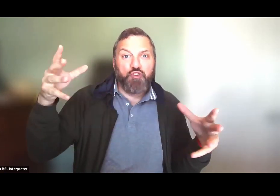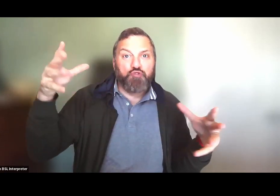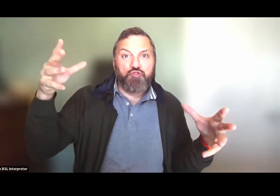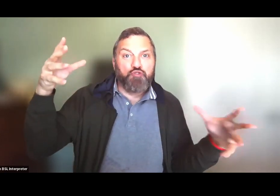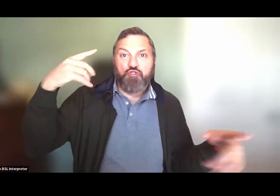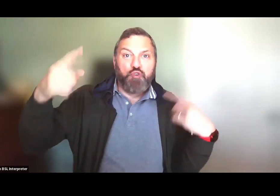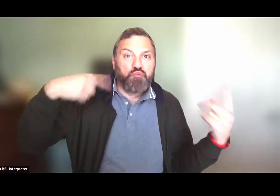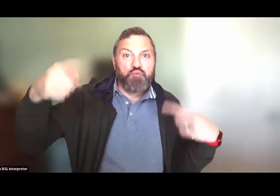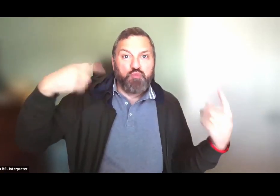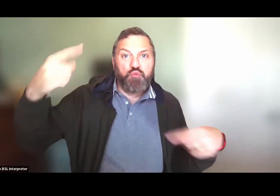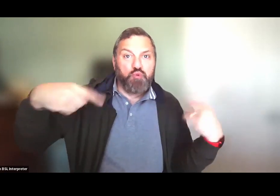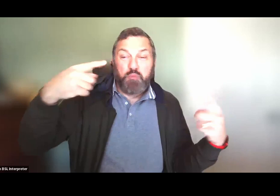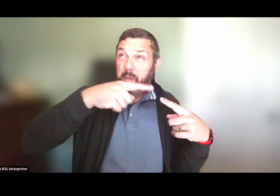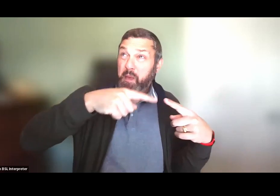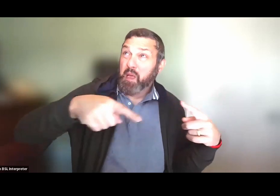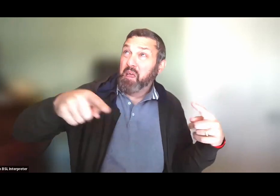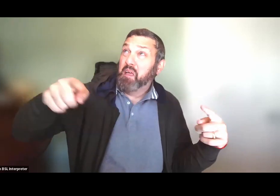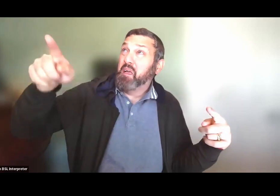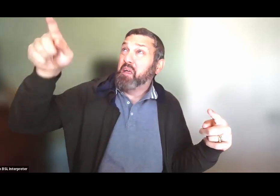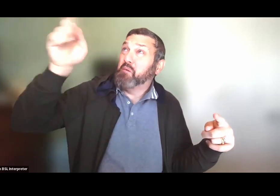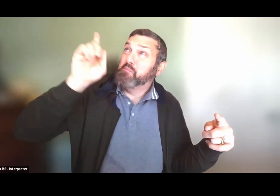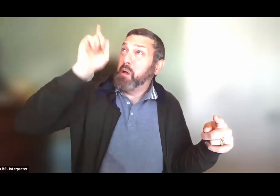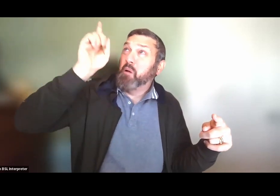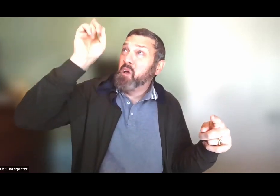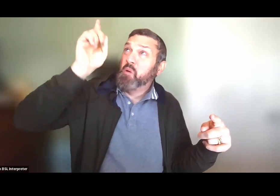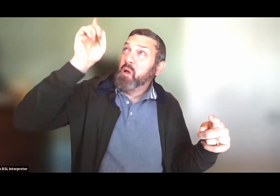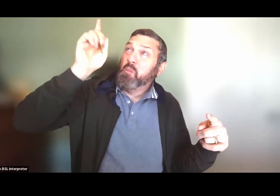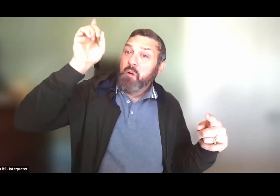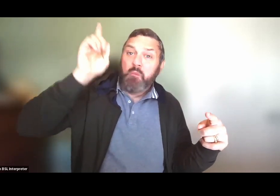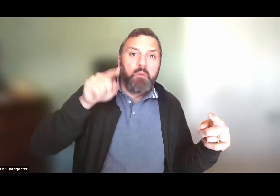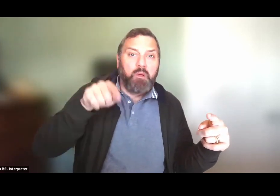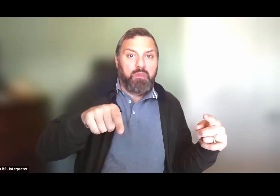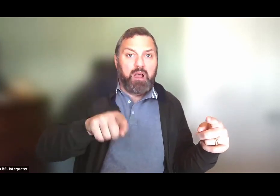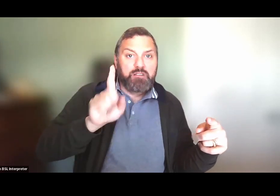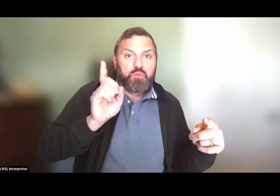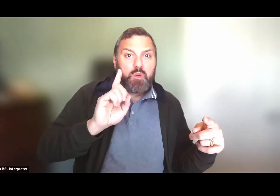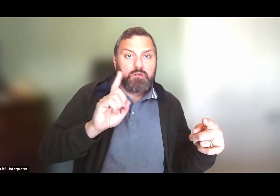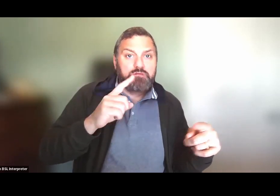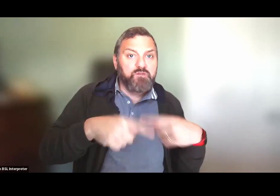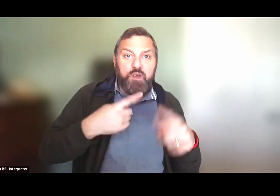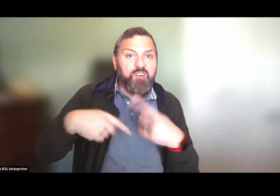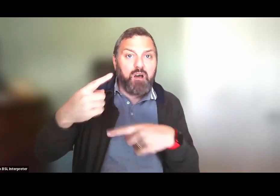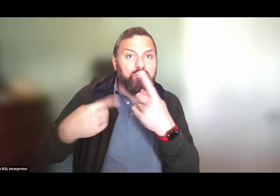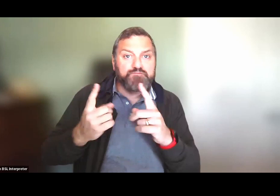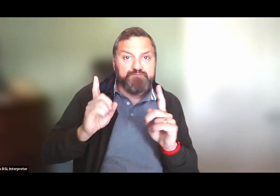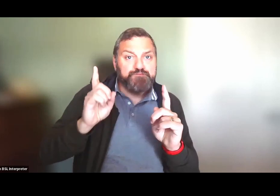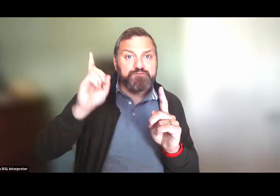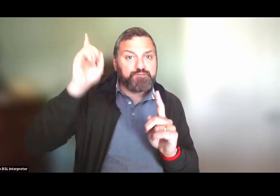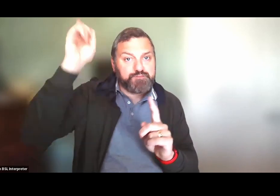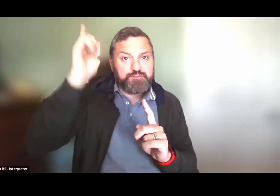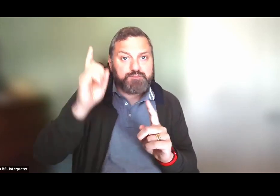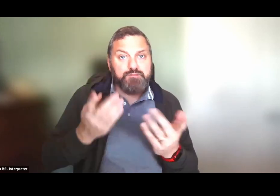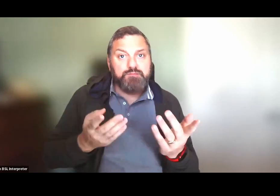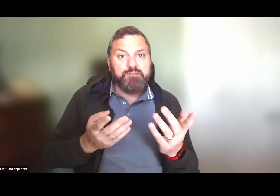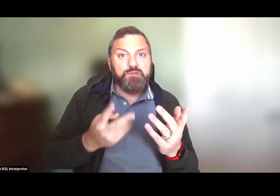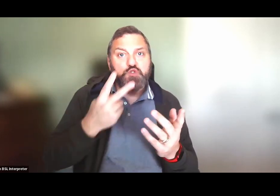not just stopping up in the air, but going up, up, up through the ceiling endlessly, because that's what exponentials do. The 20th century